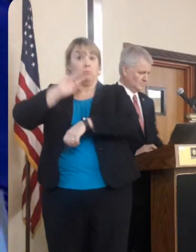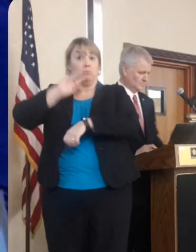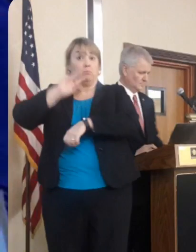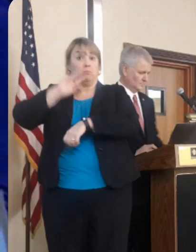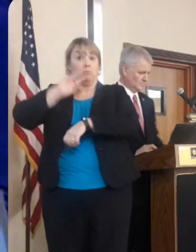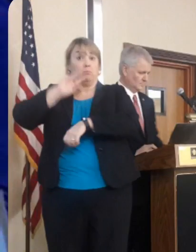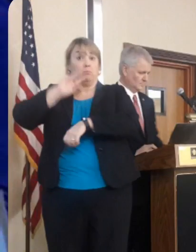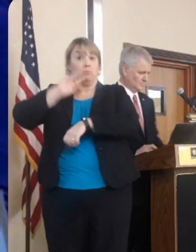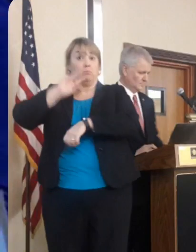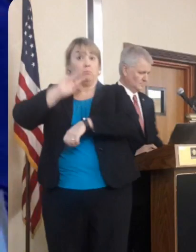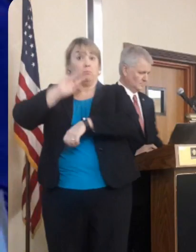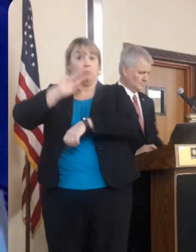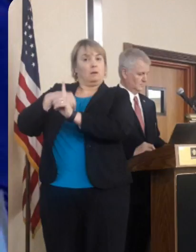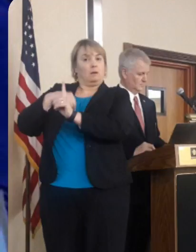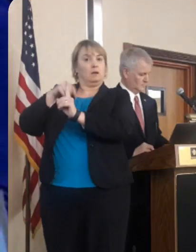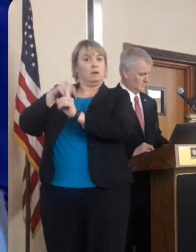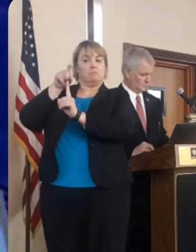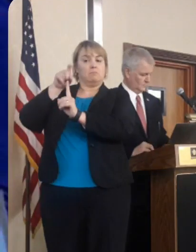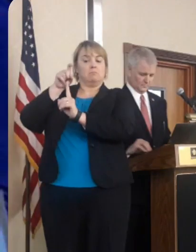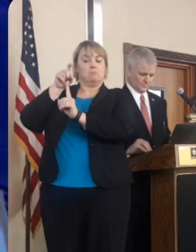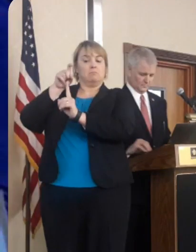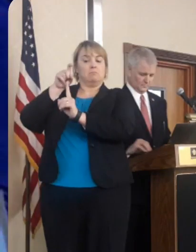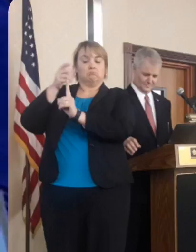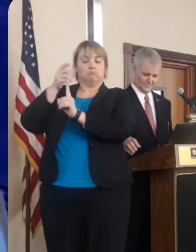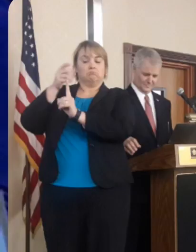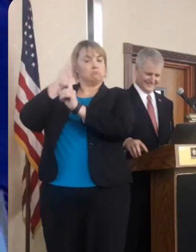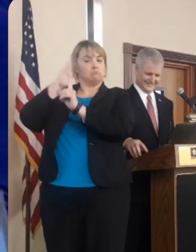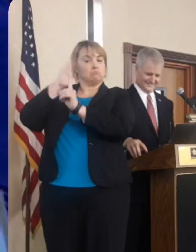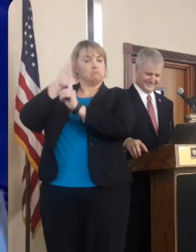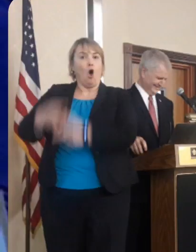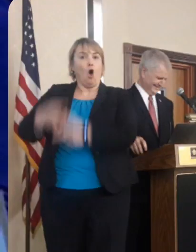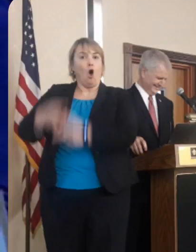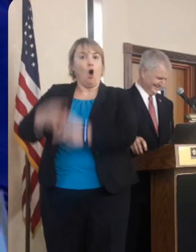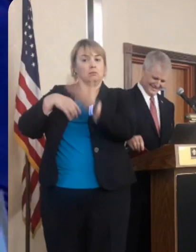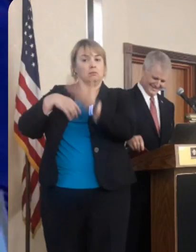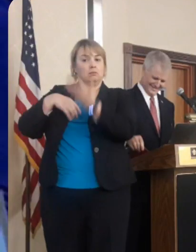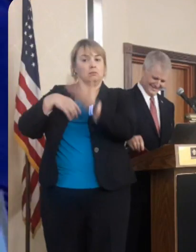worthy of some special disability. The defense contractors are not.